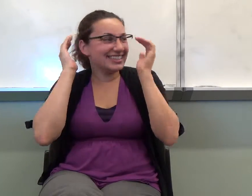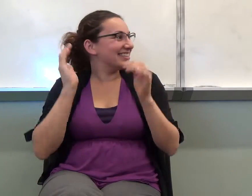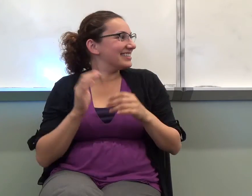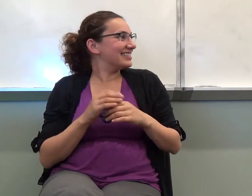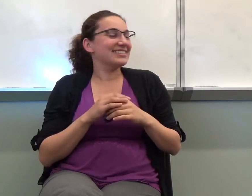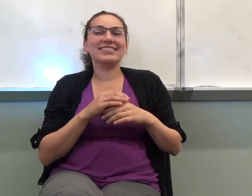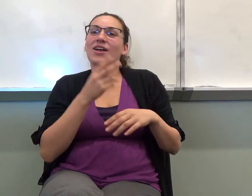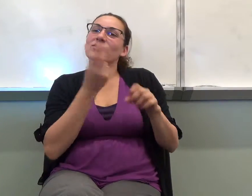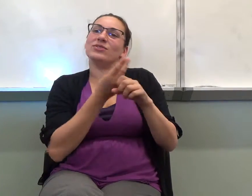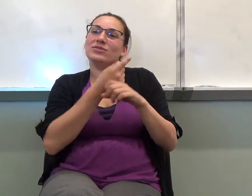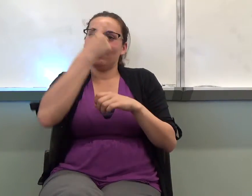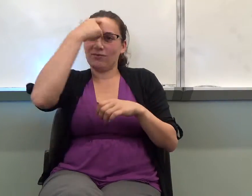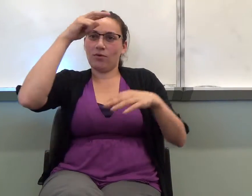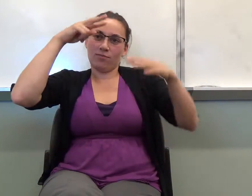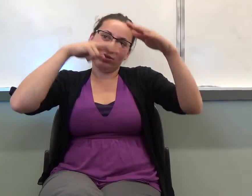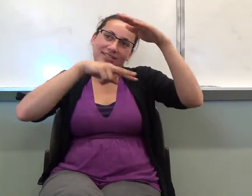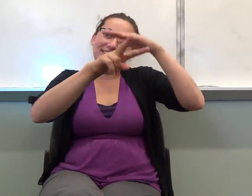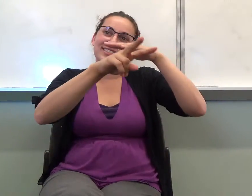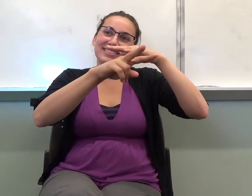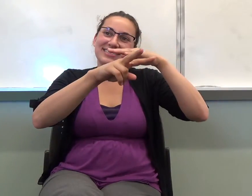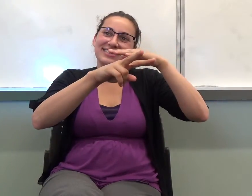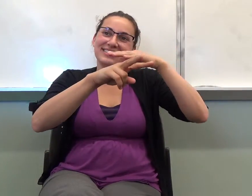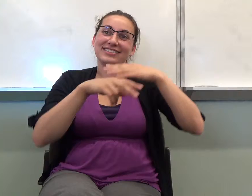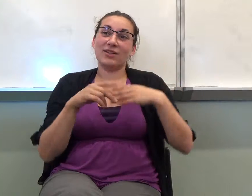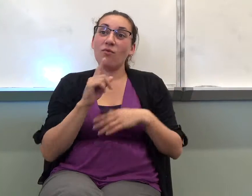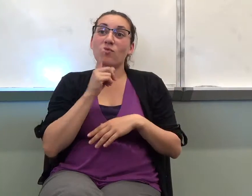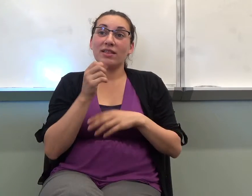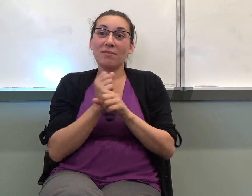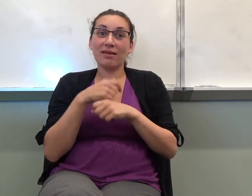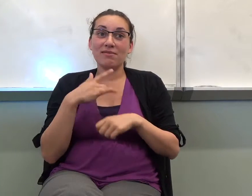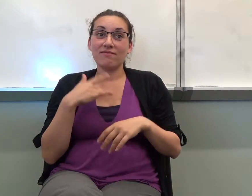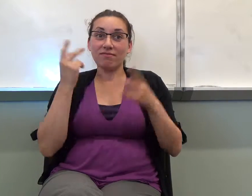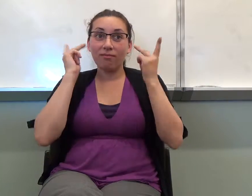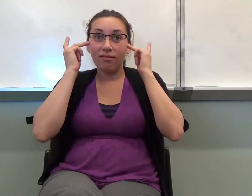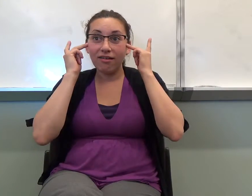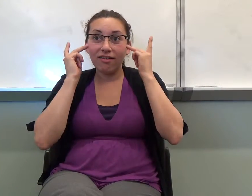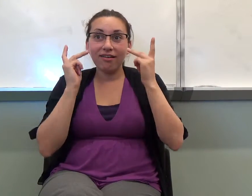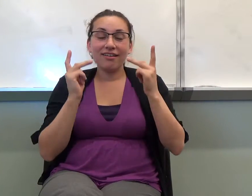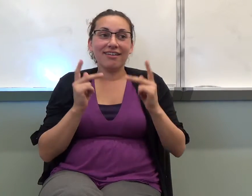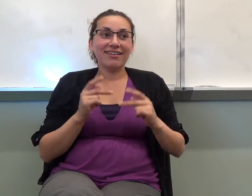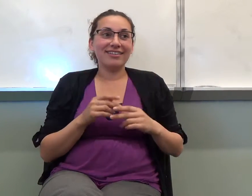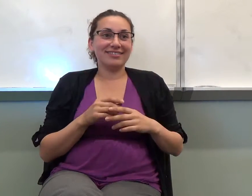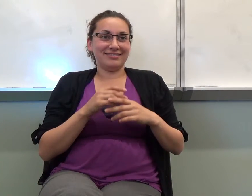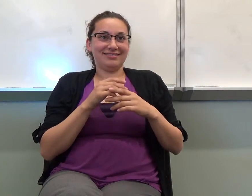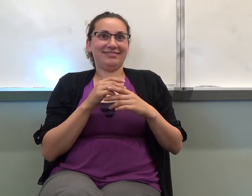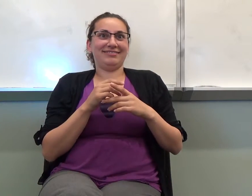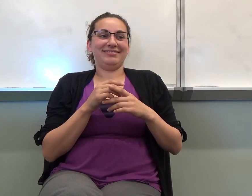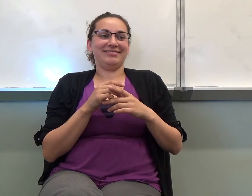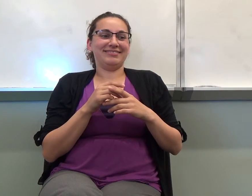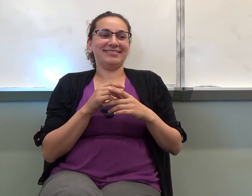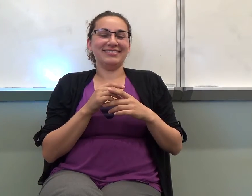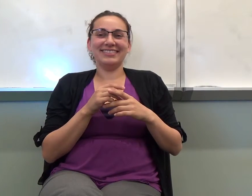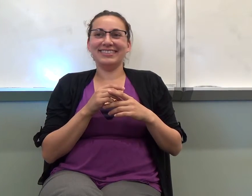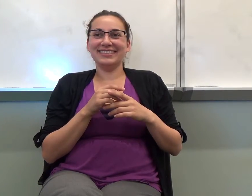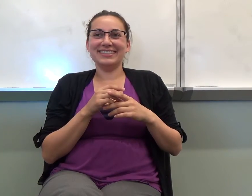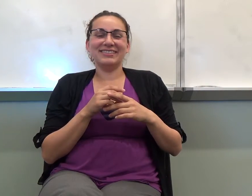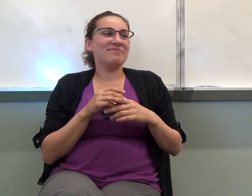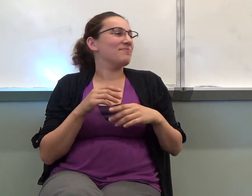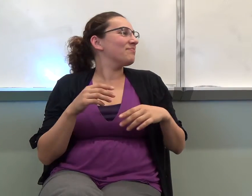Makes a lot of difference to stores and companies and so forth. You want to predict what your sales will be and things of that nature. Any